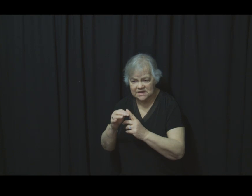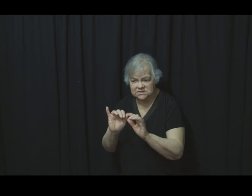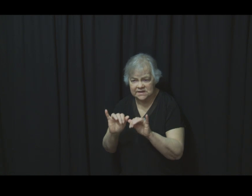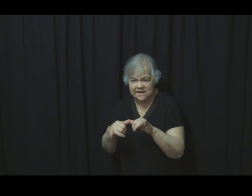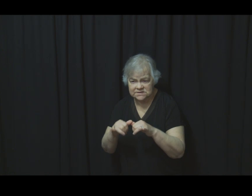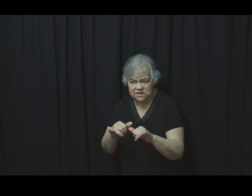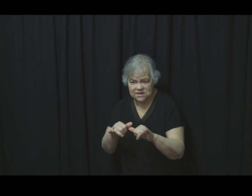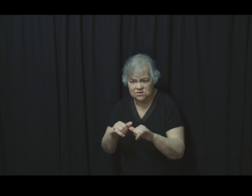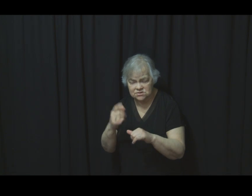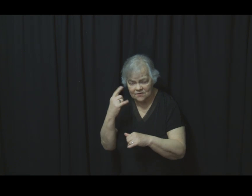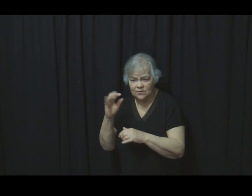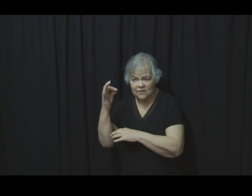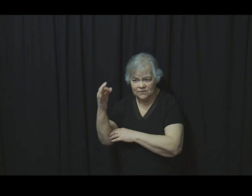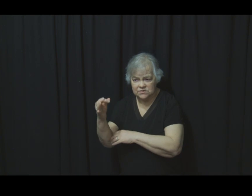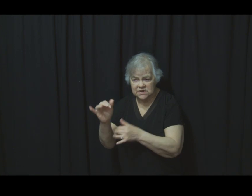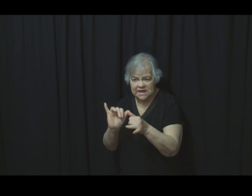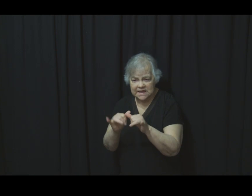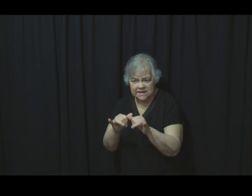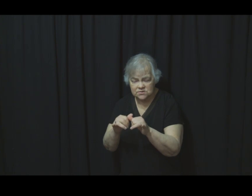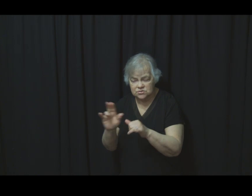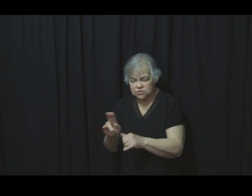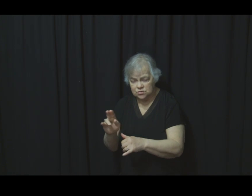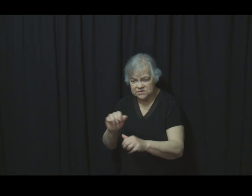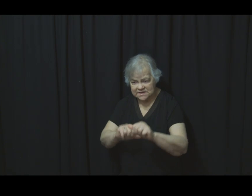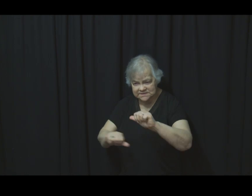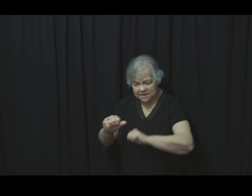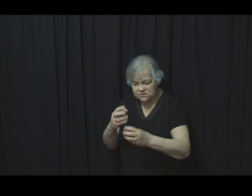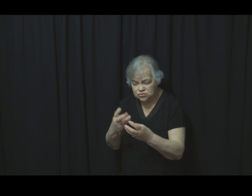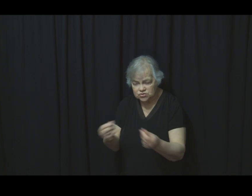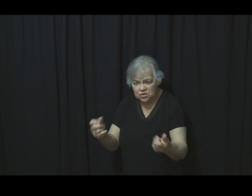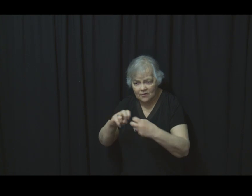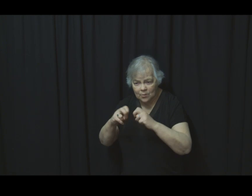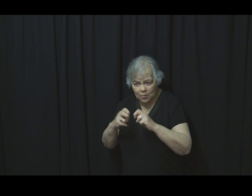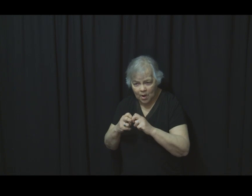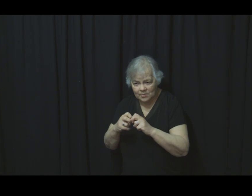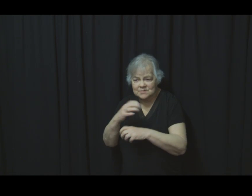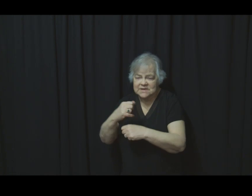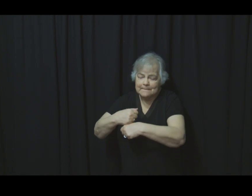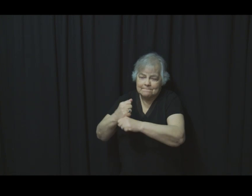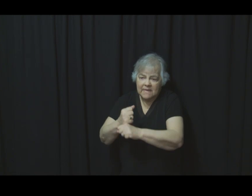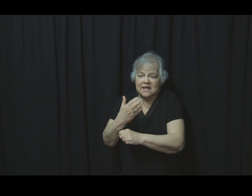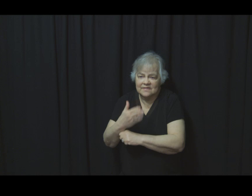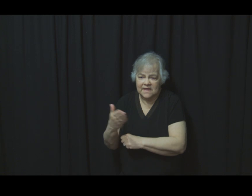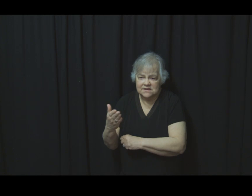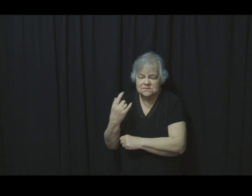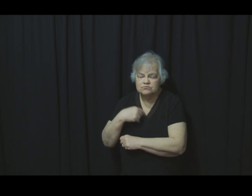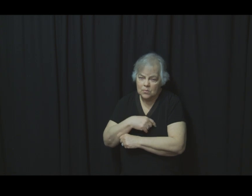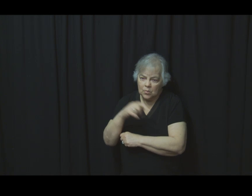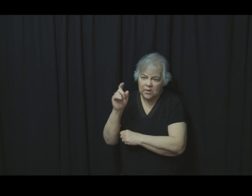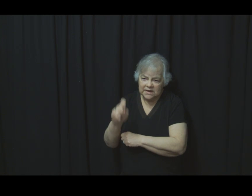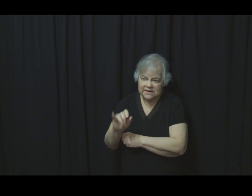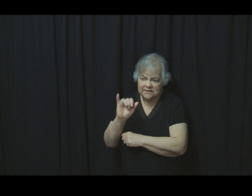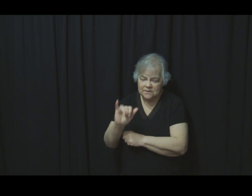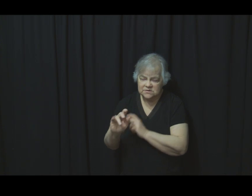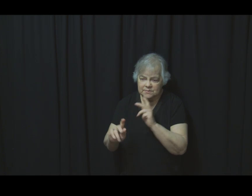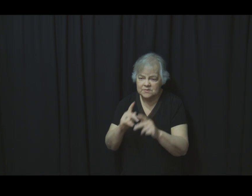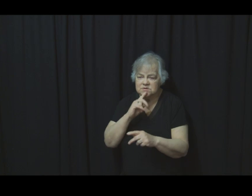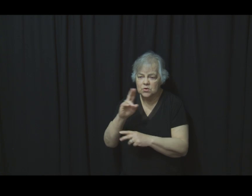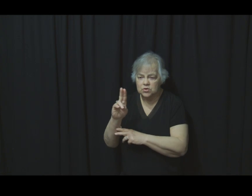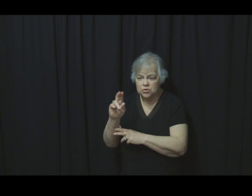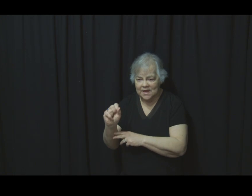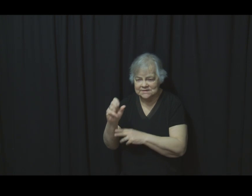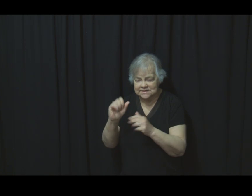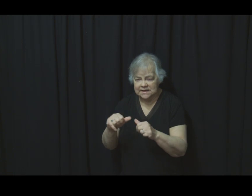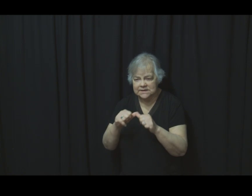future. Engineers use science to solve problems and make things. We need these people so that the United States can continue